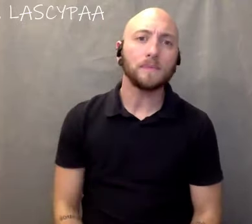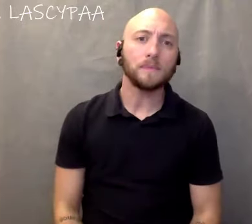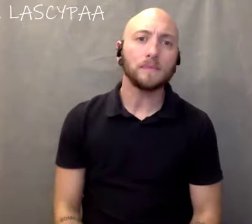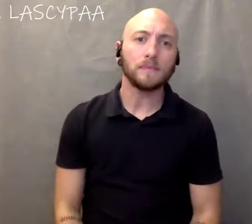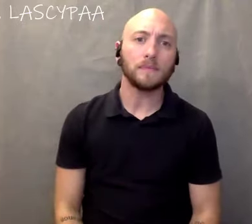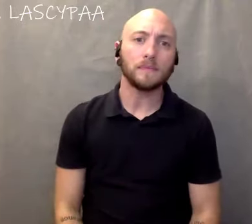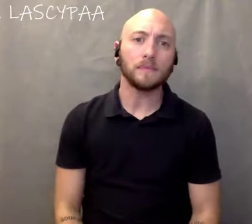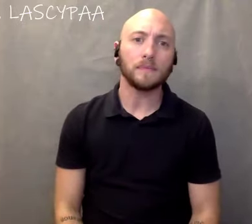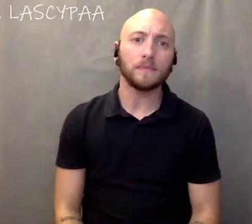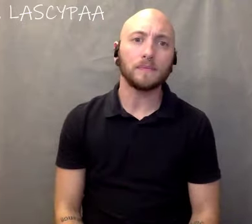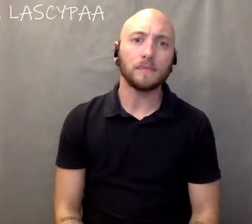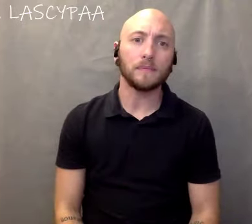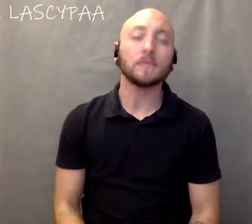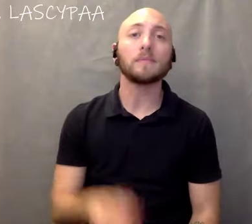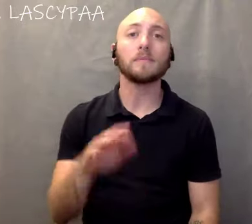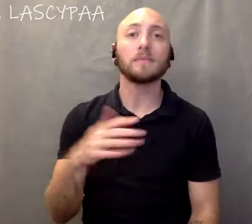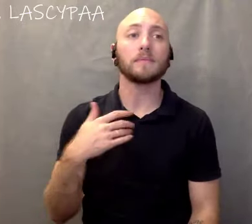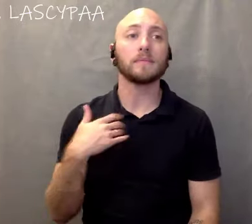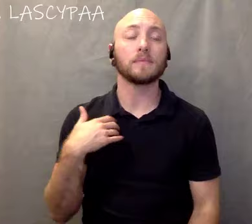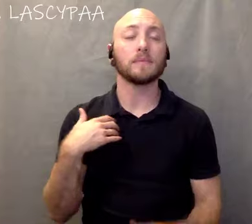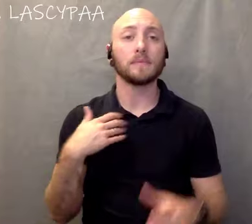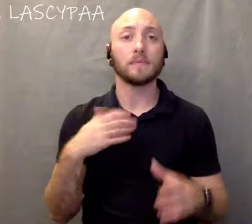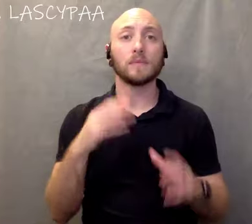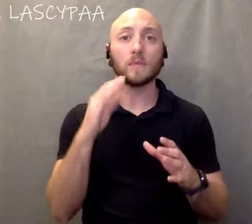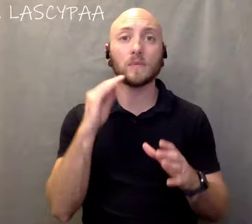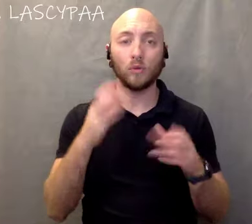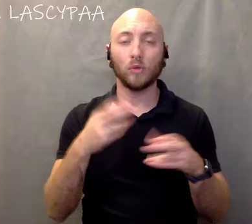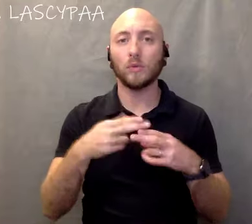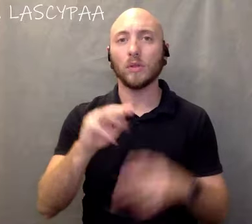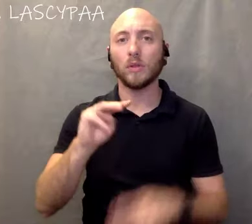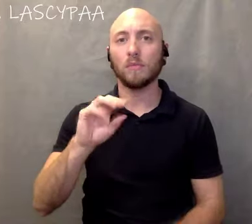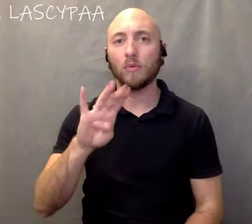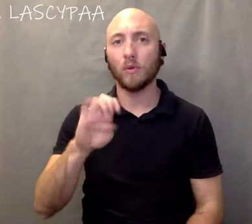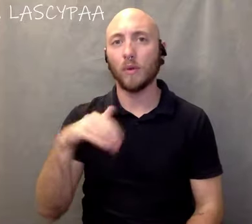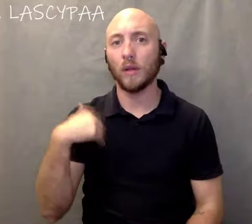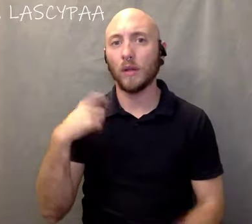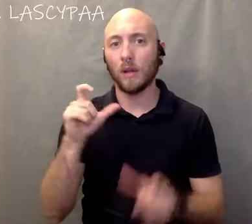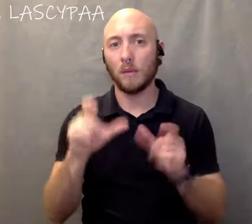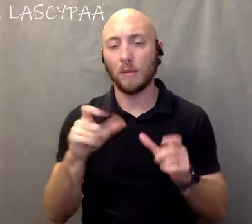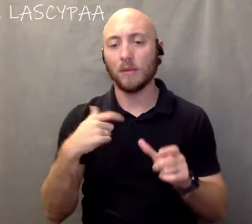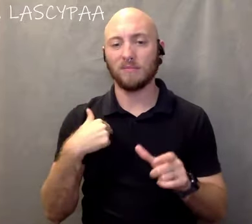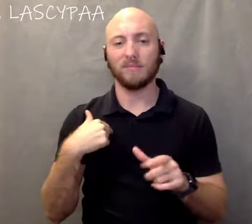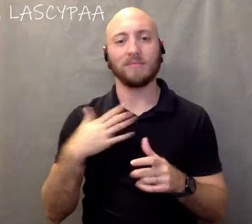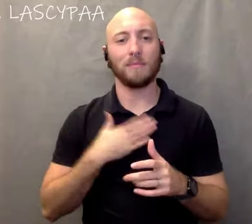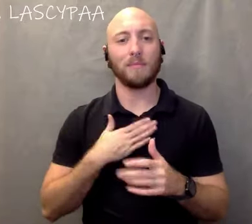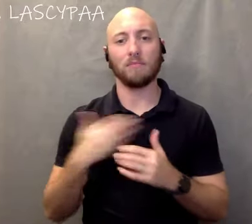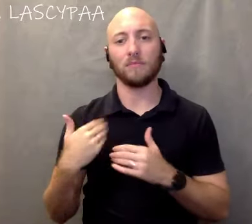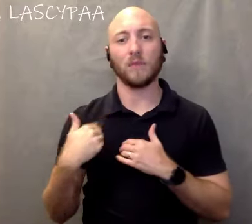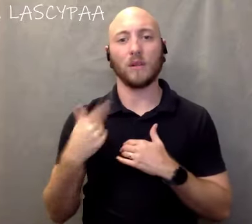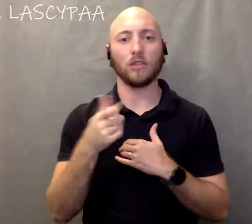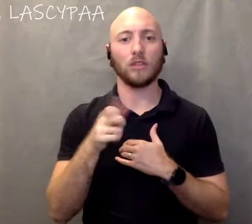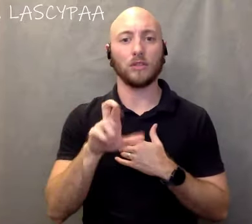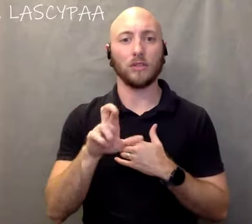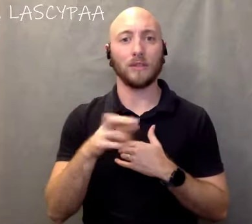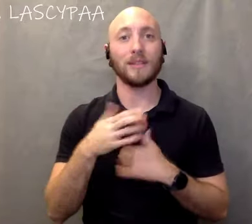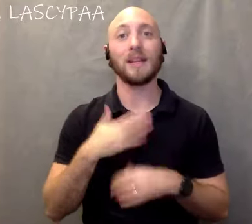yeah, I have a home group. My home group is Monroe Young People, the GSR. My friend